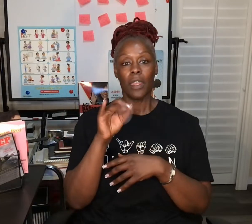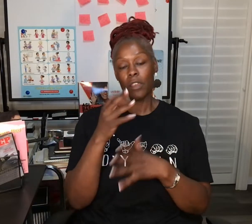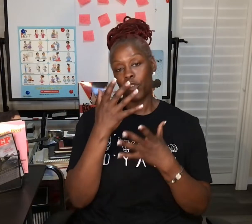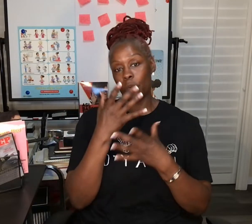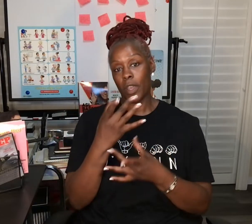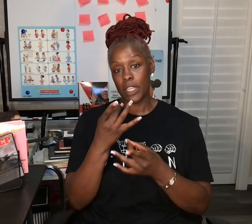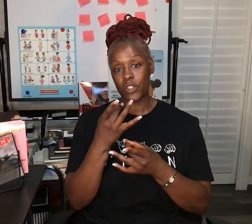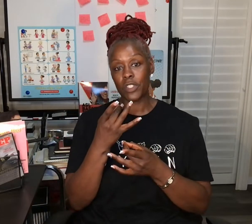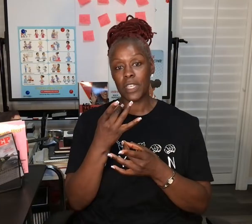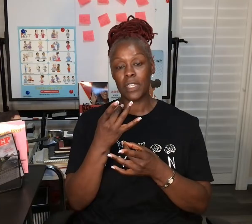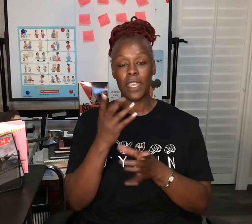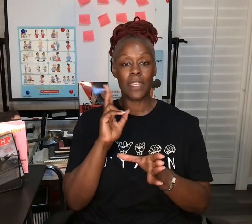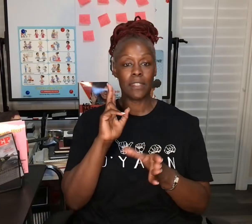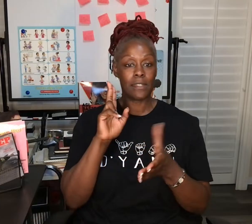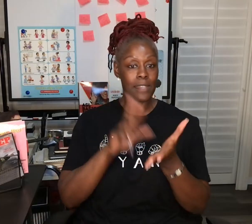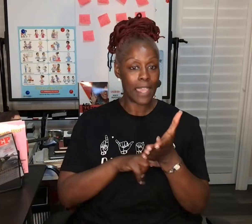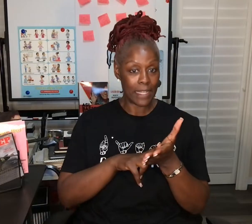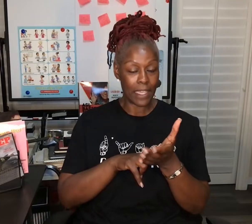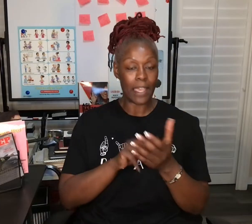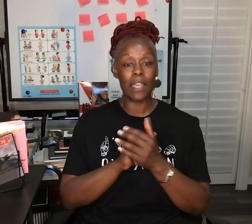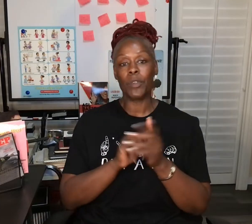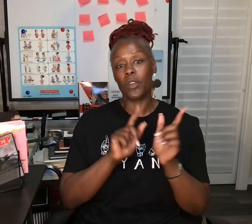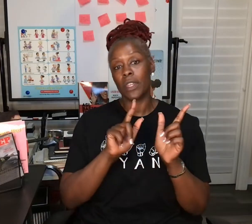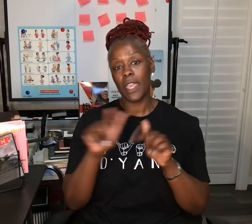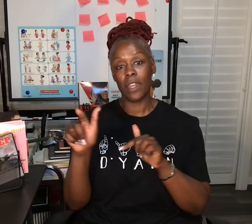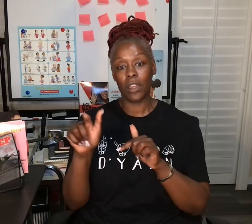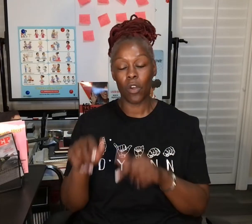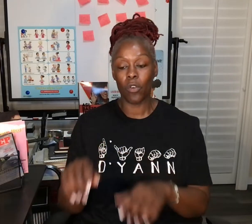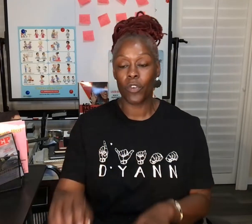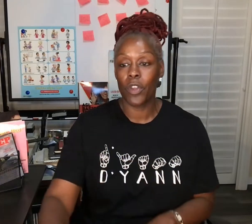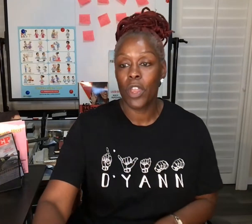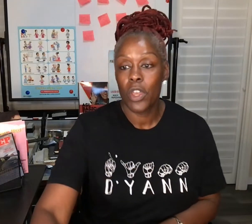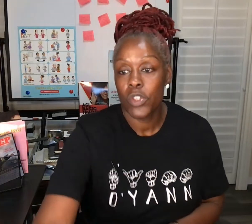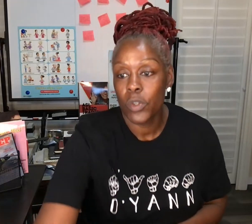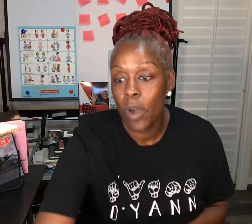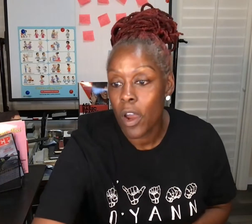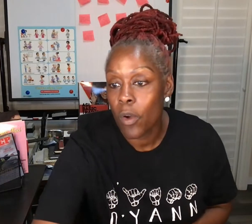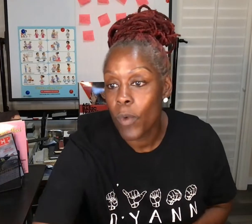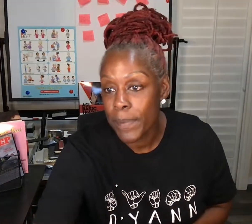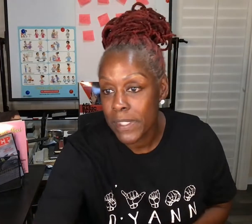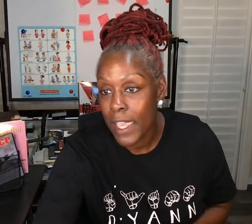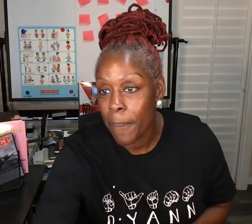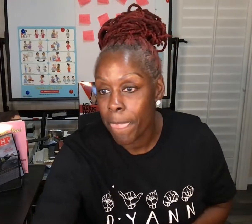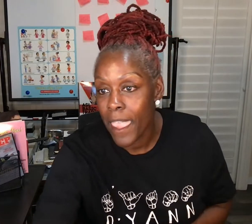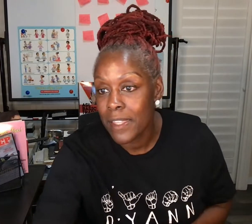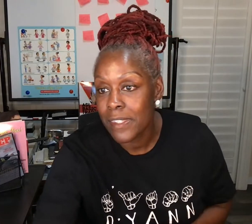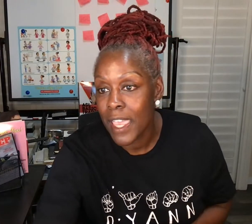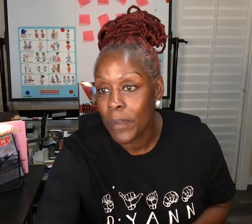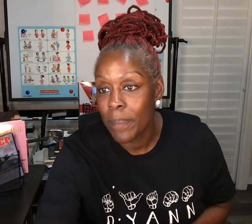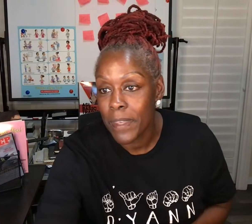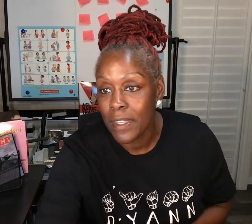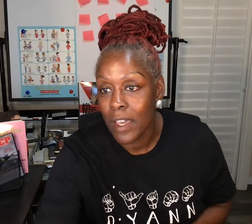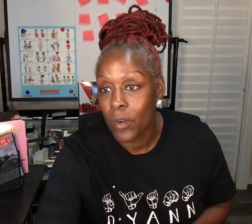if you are interested in signing up, you can head on over to our website at